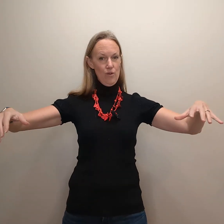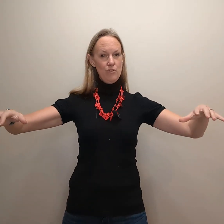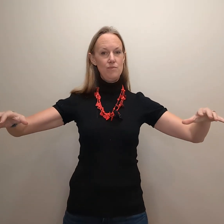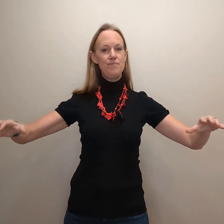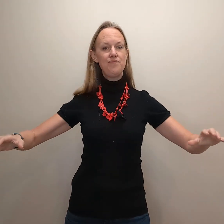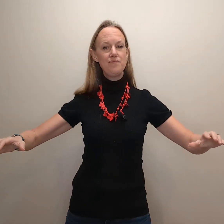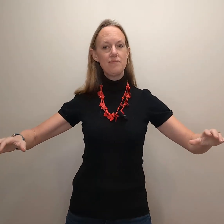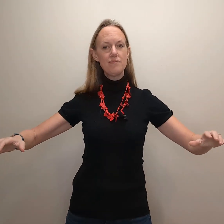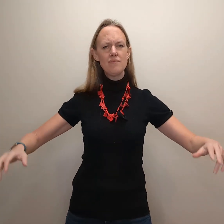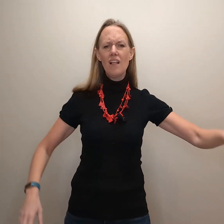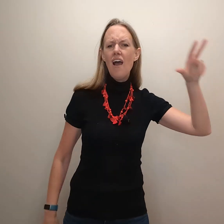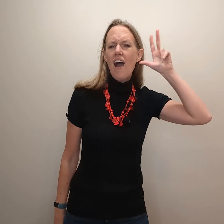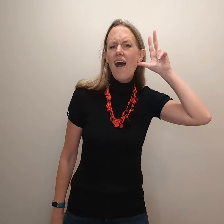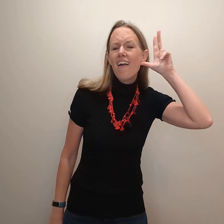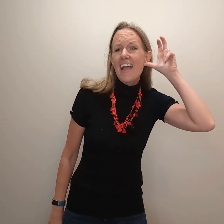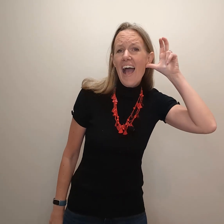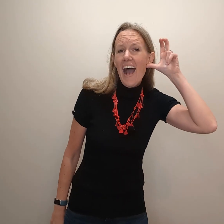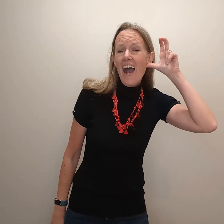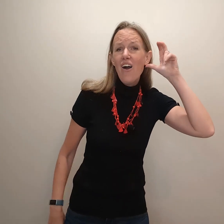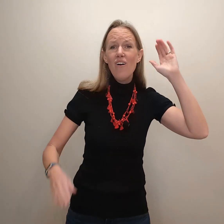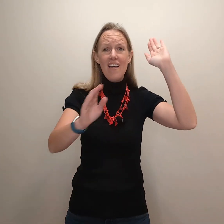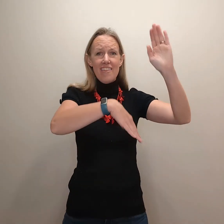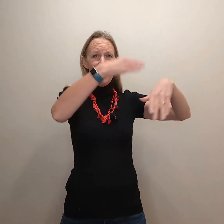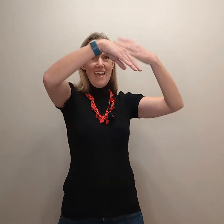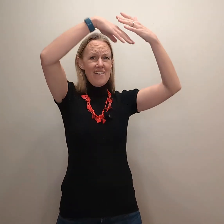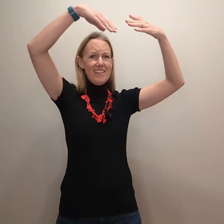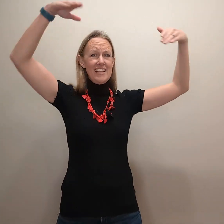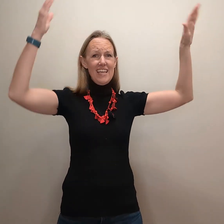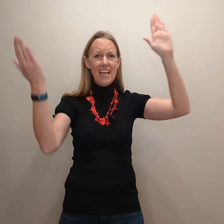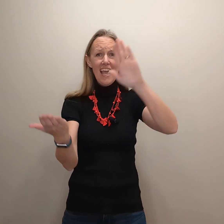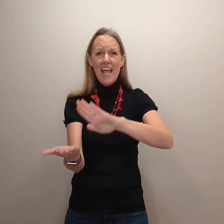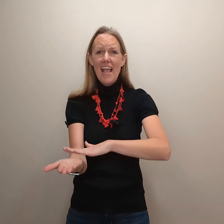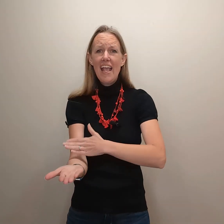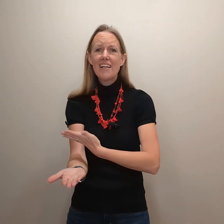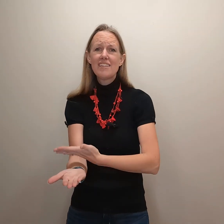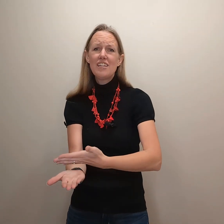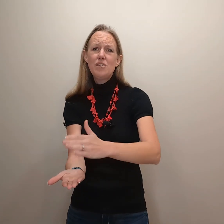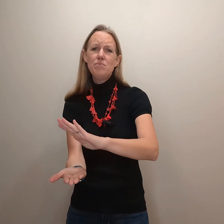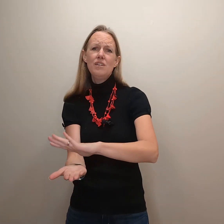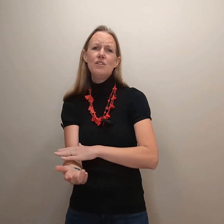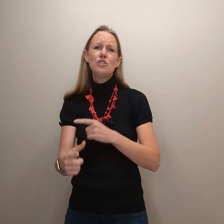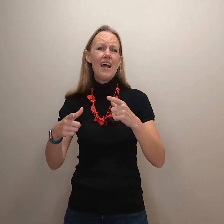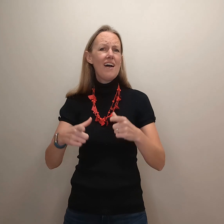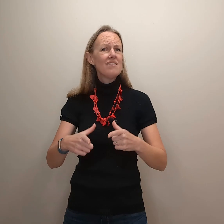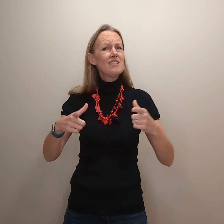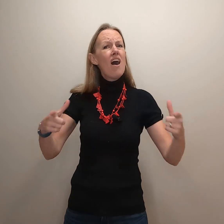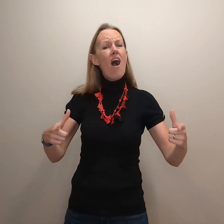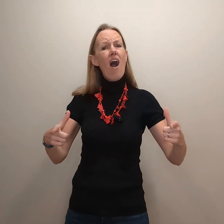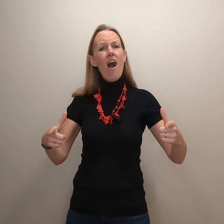throne. Hark how the heavenly anthem drowns